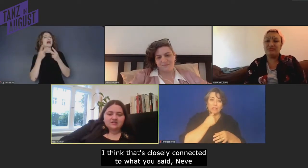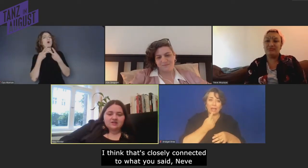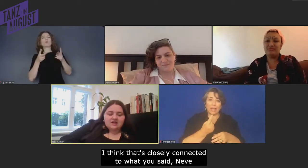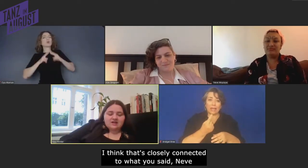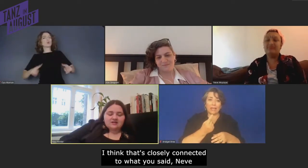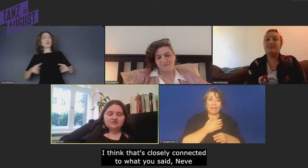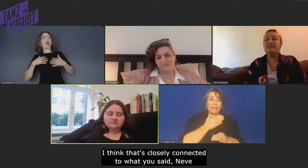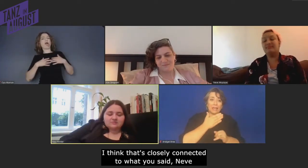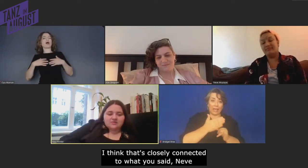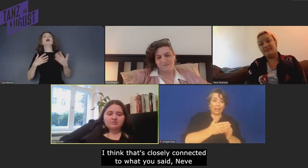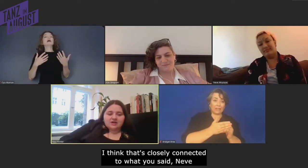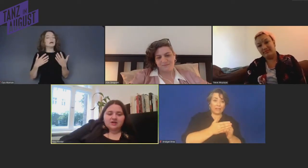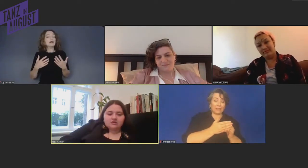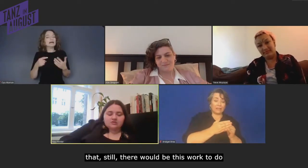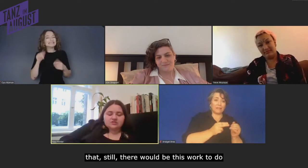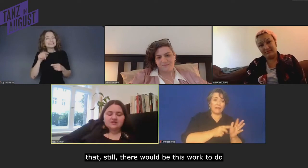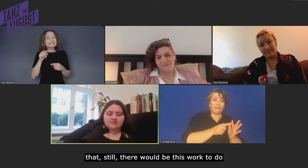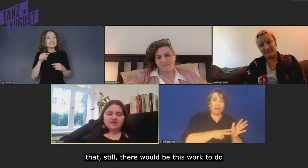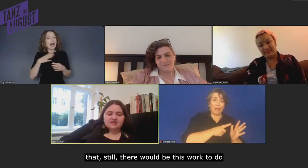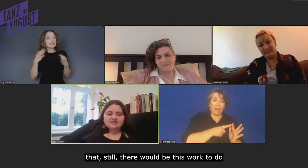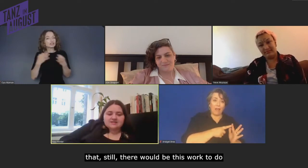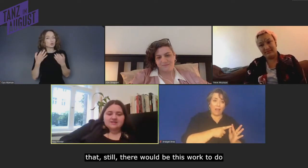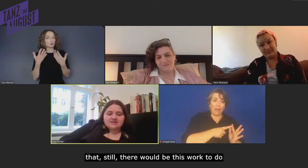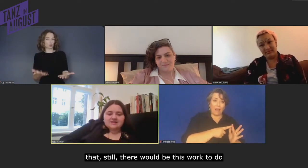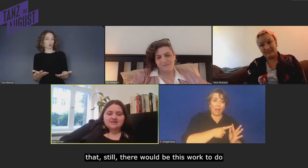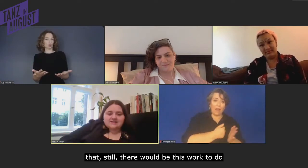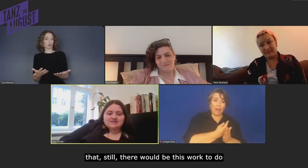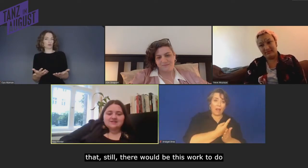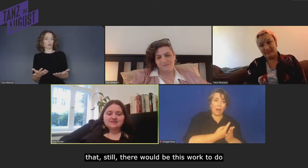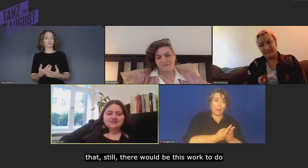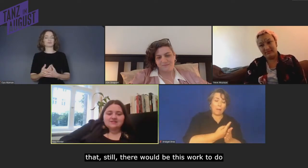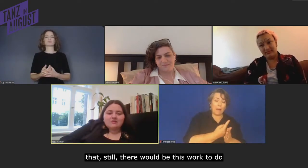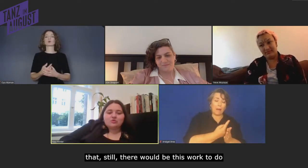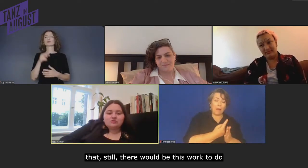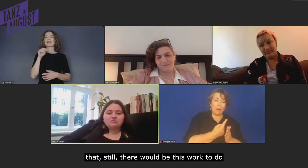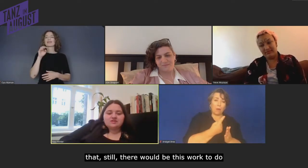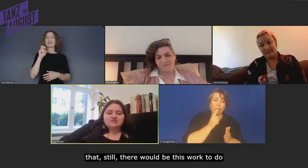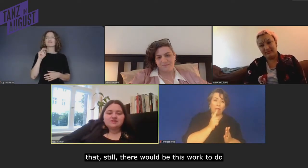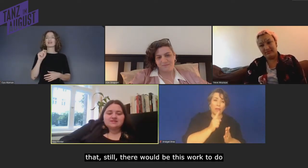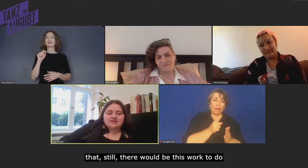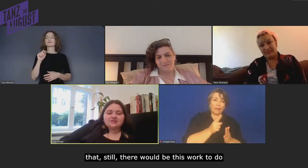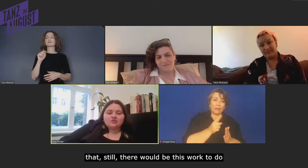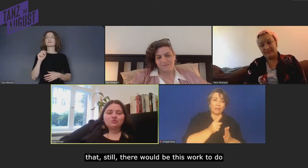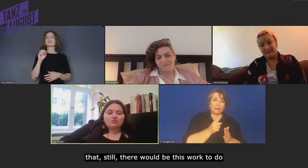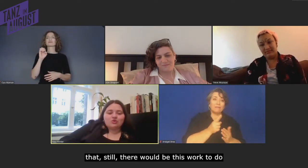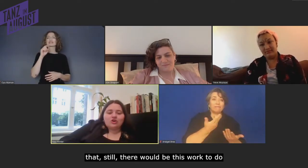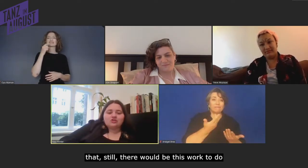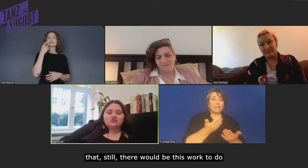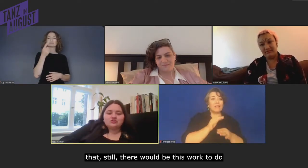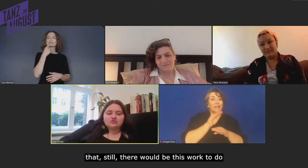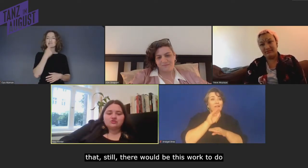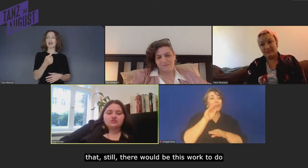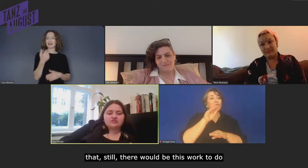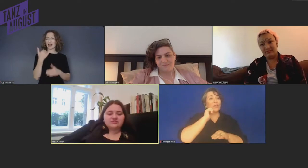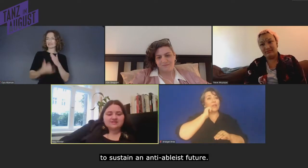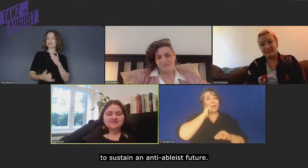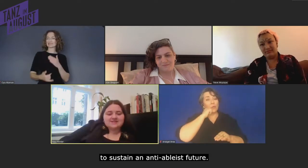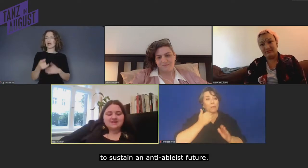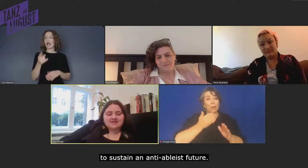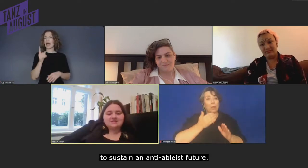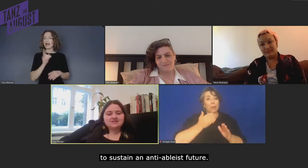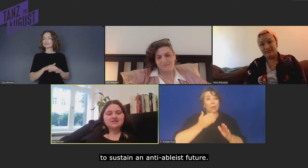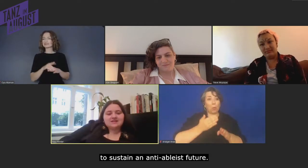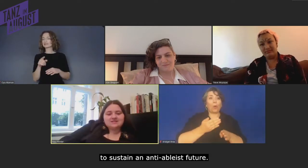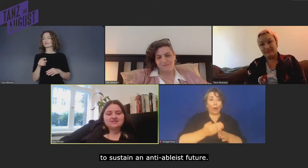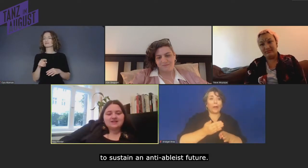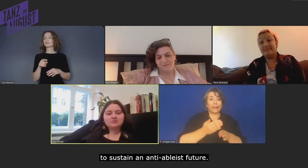Neve, about that still there would be this kind of work to do to